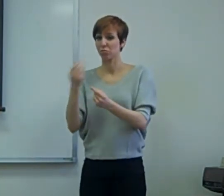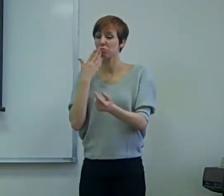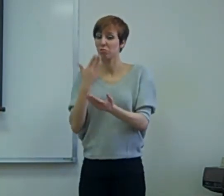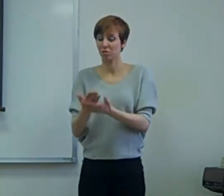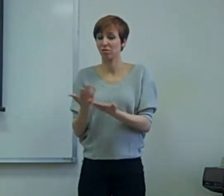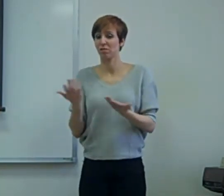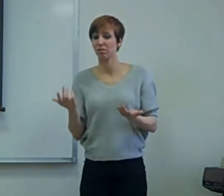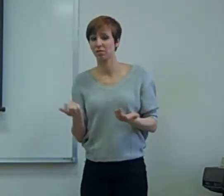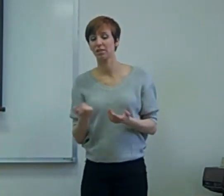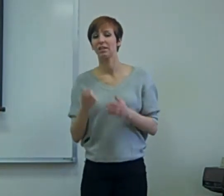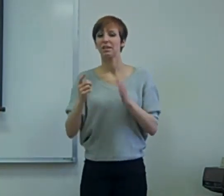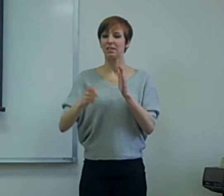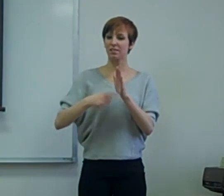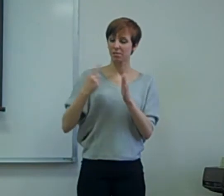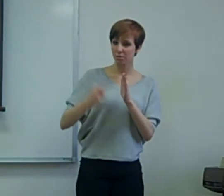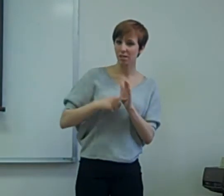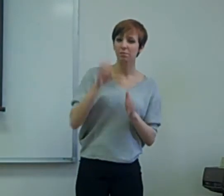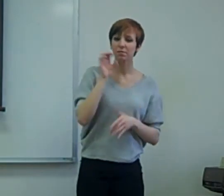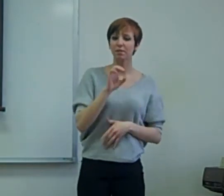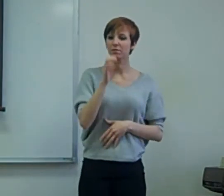and they never know why. Or